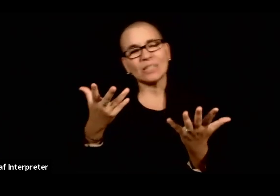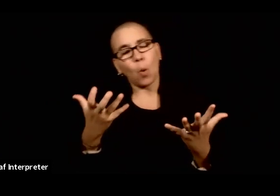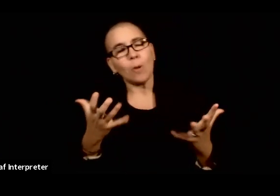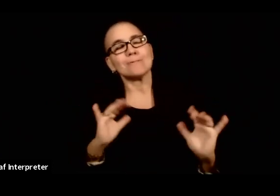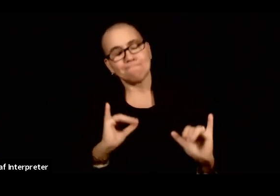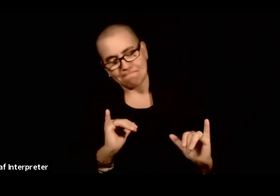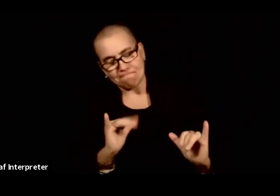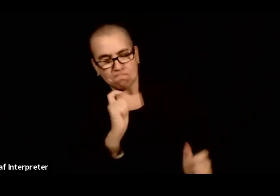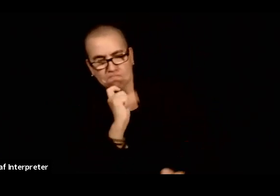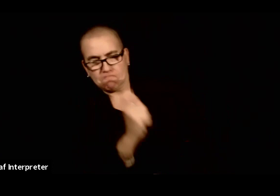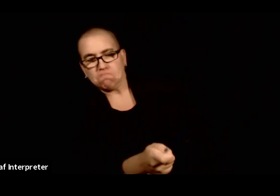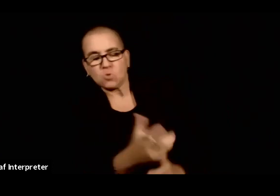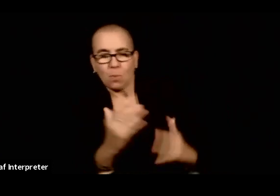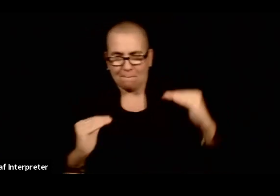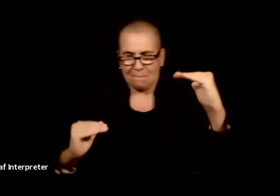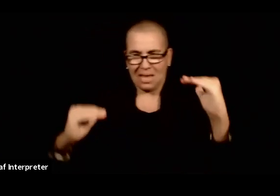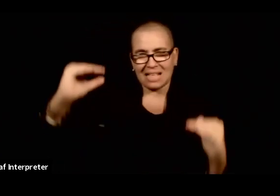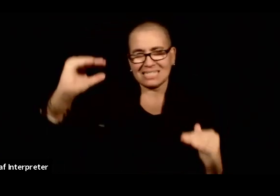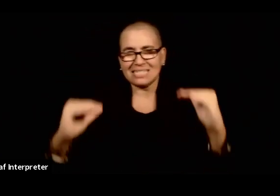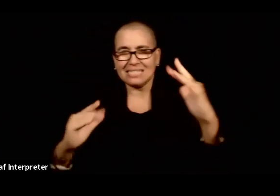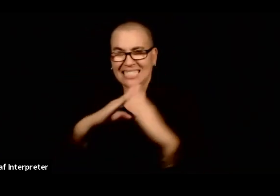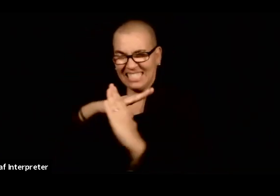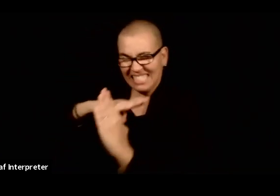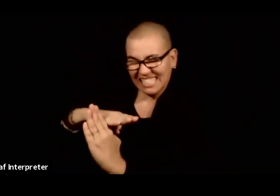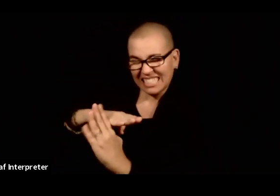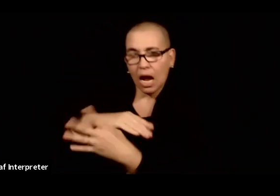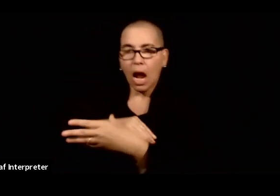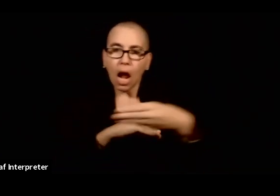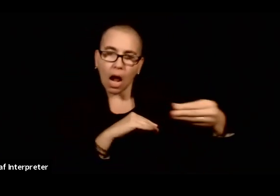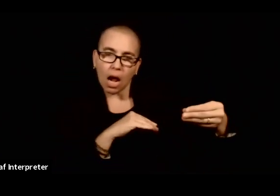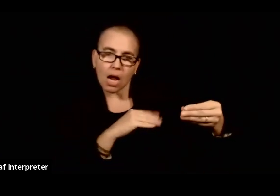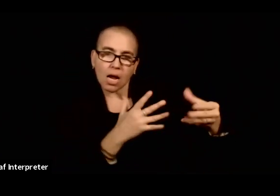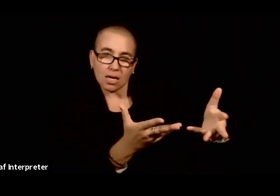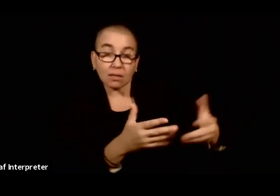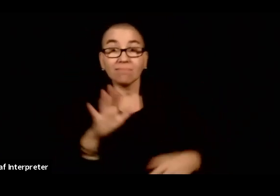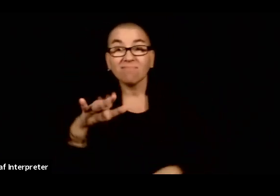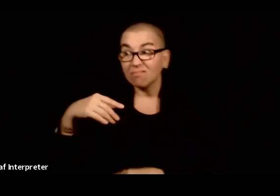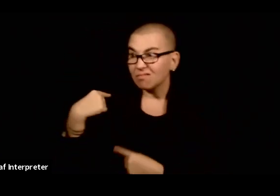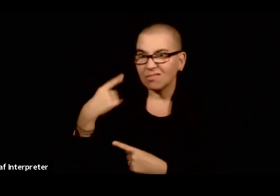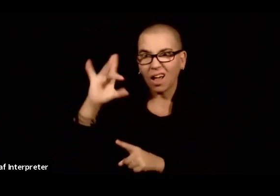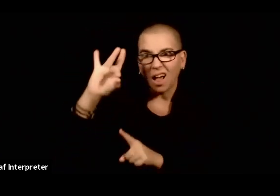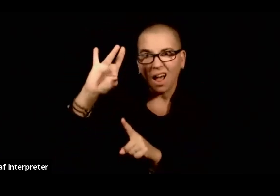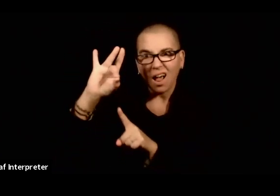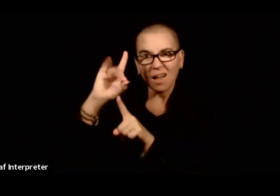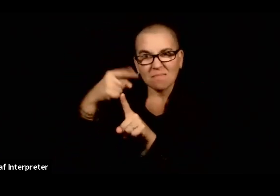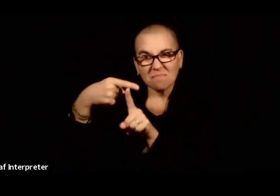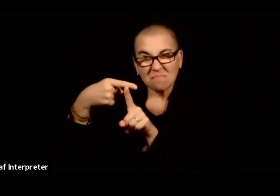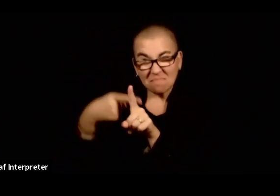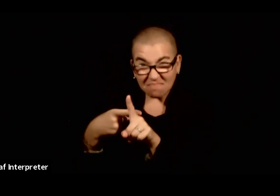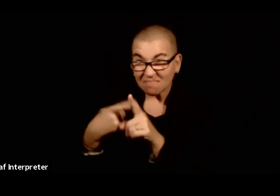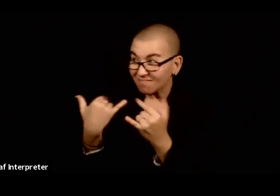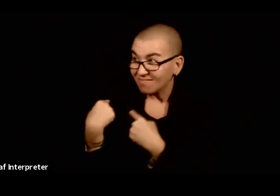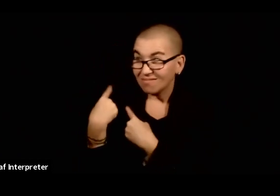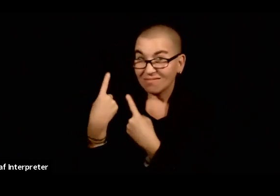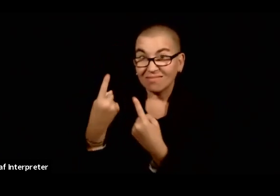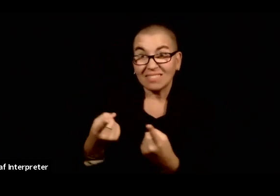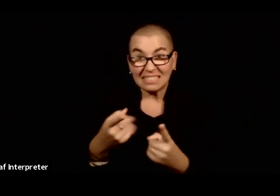pandemic is now into its 8th month with, unfortunately, little sign of slowing down. So